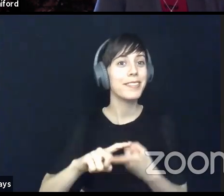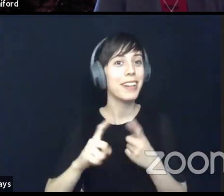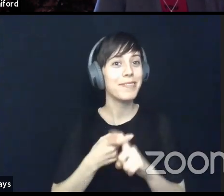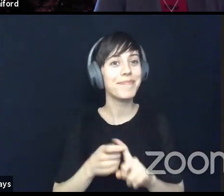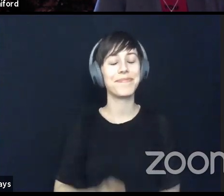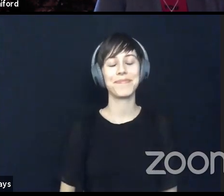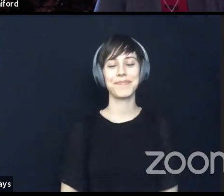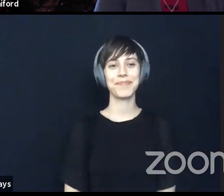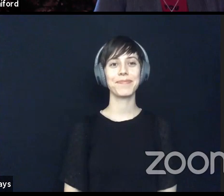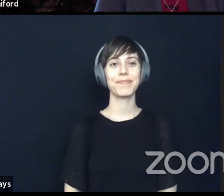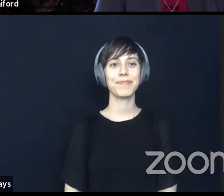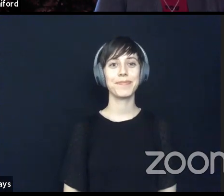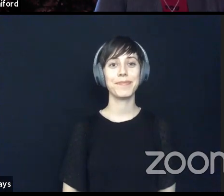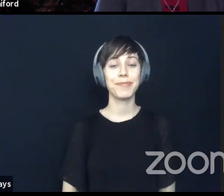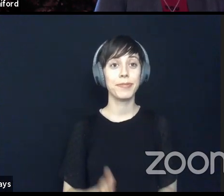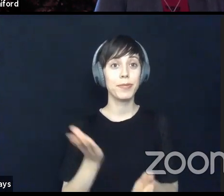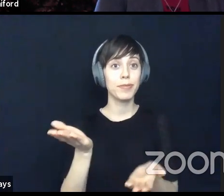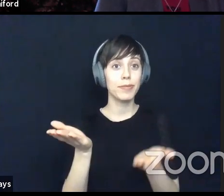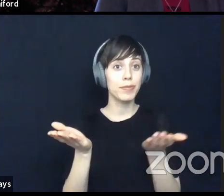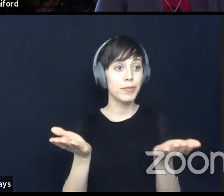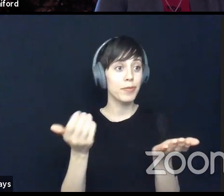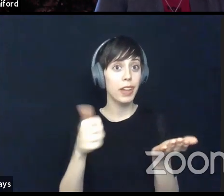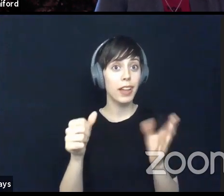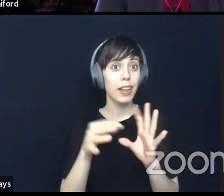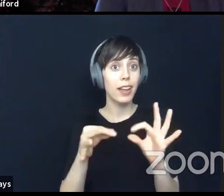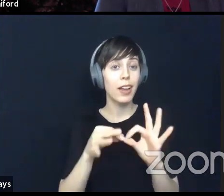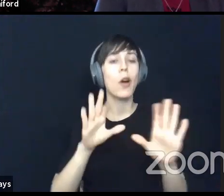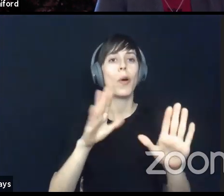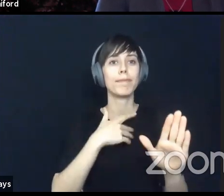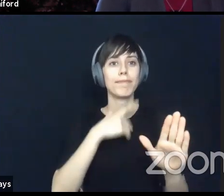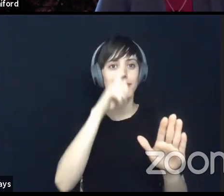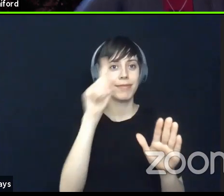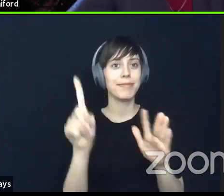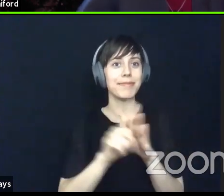if you have anything to say, I have more to say.